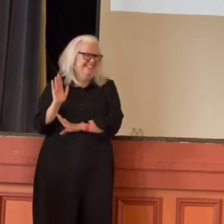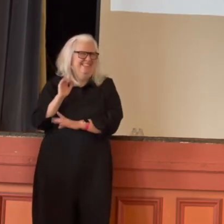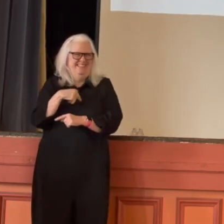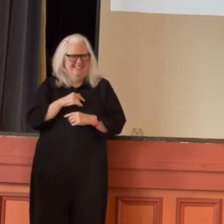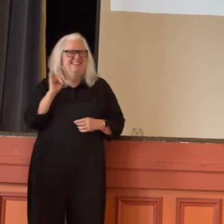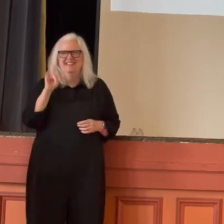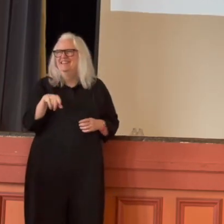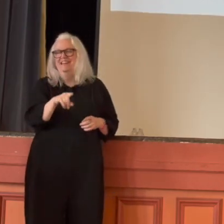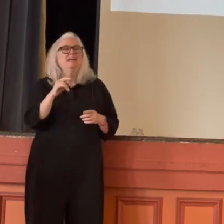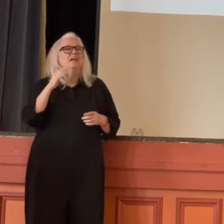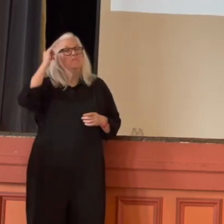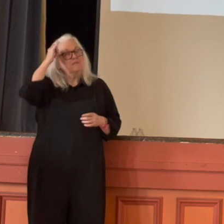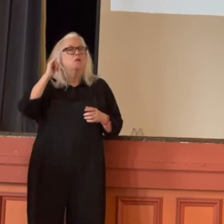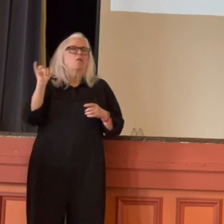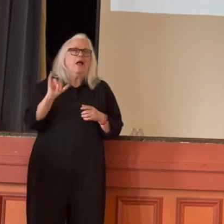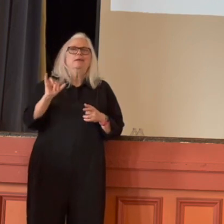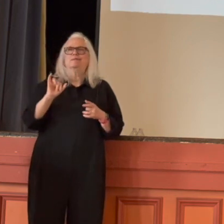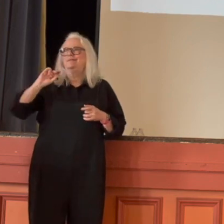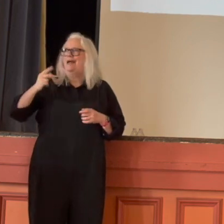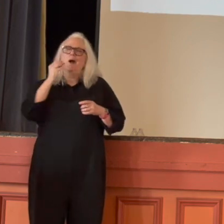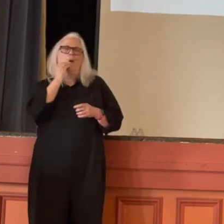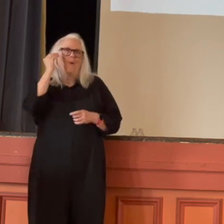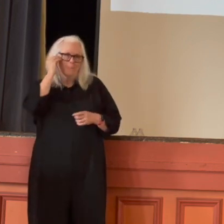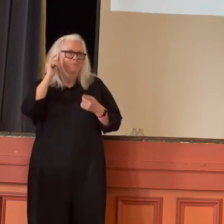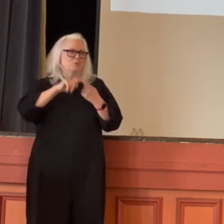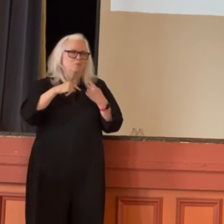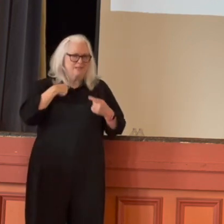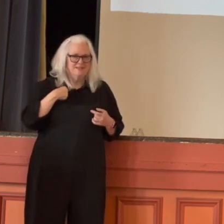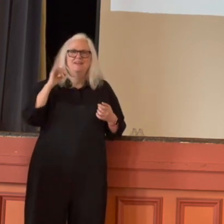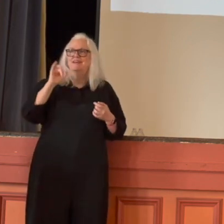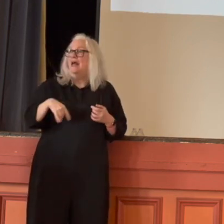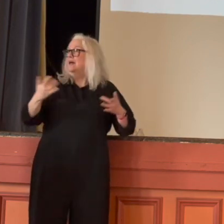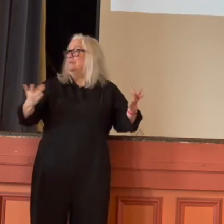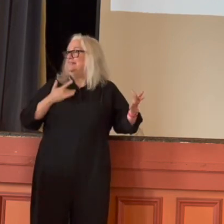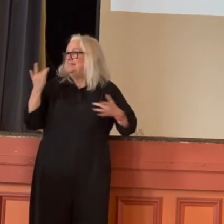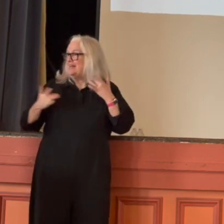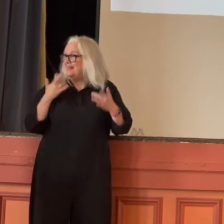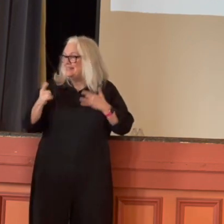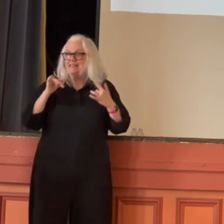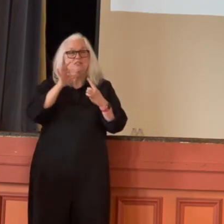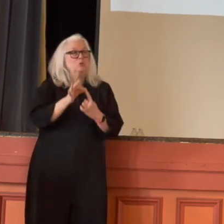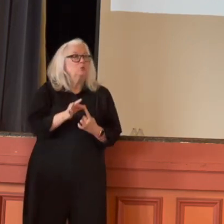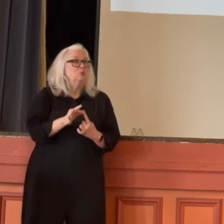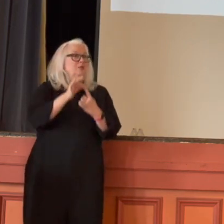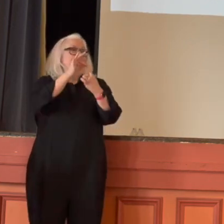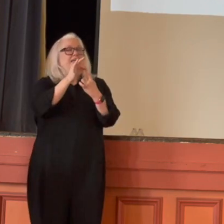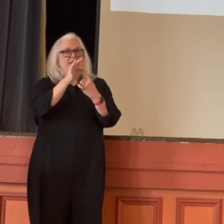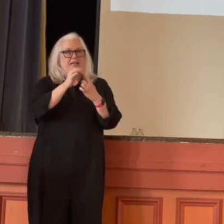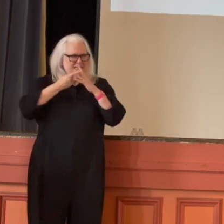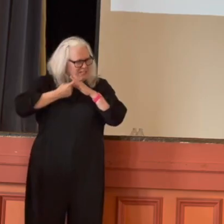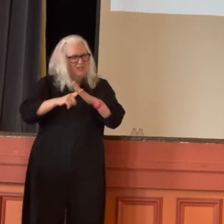Buffalo is like a second home to me. So not only am I excited on this unique initiative of Queen City